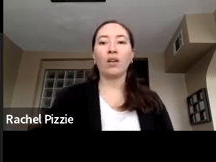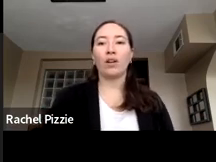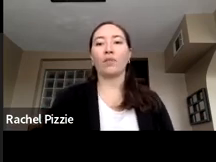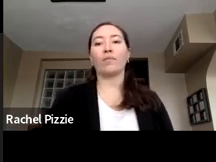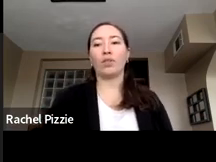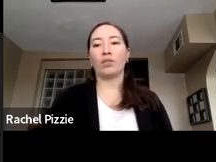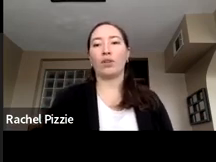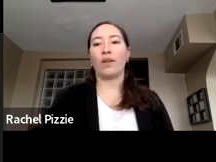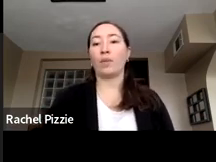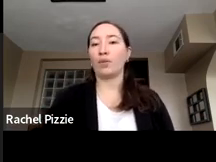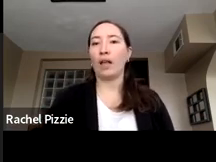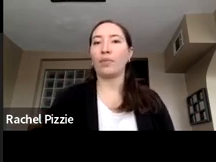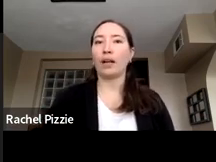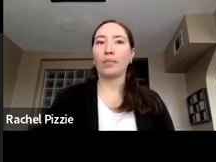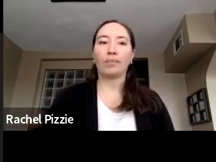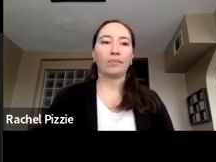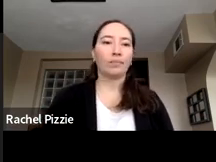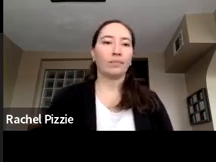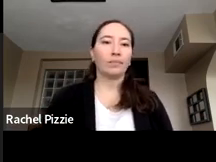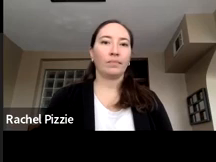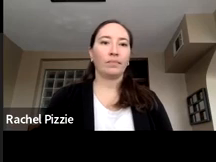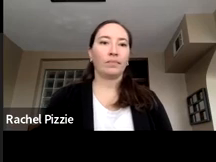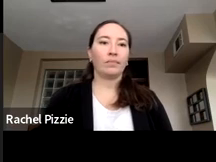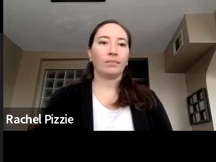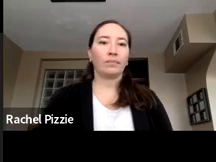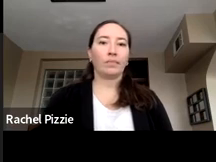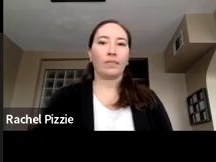you can also use a survey from your library.